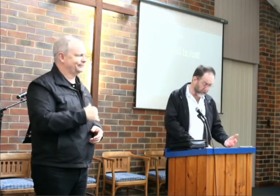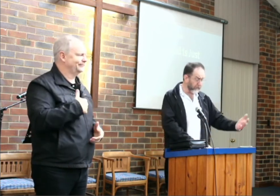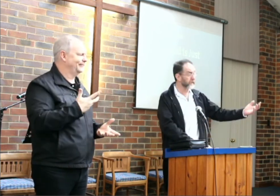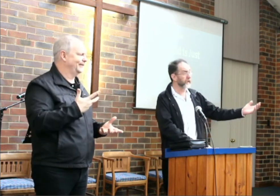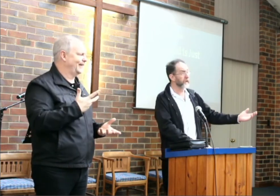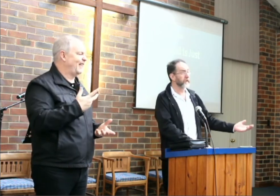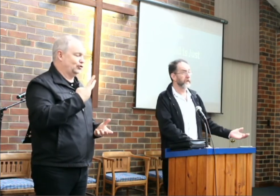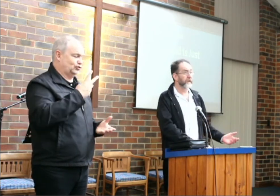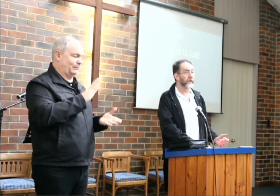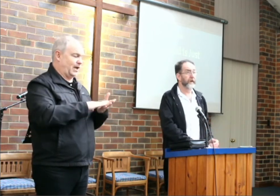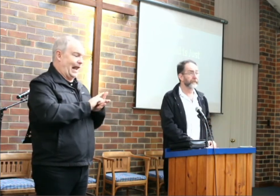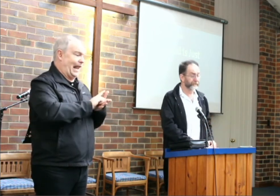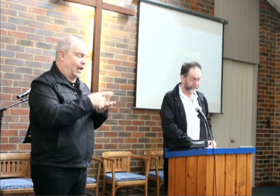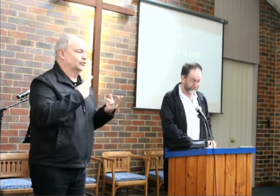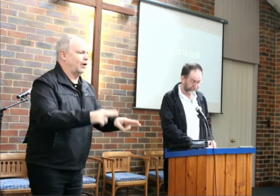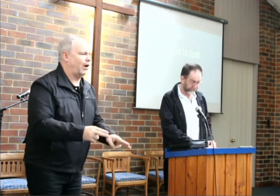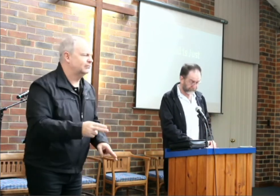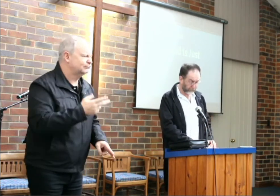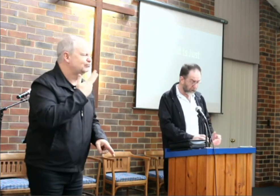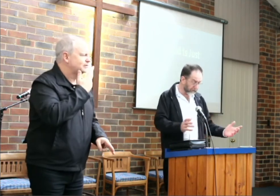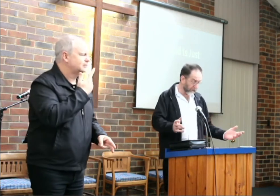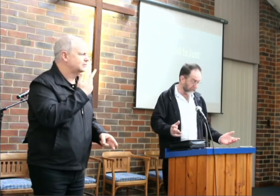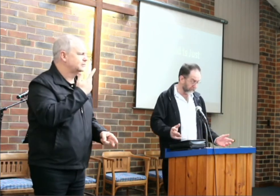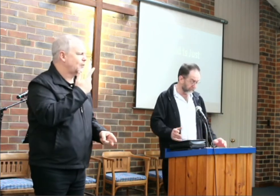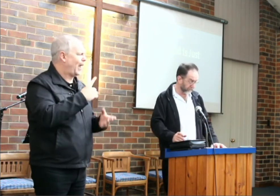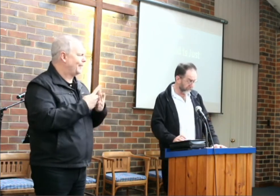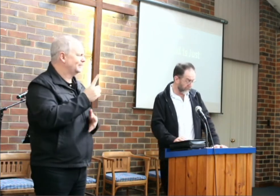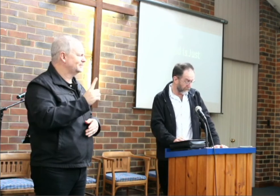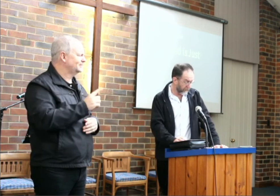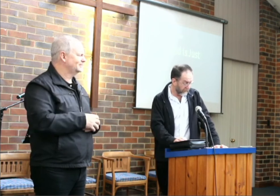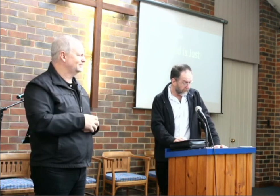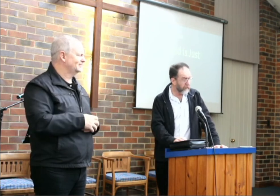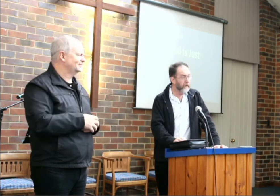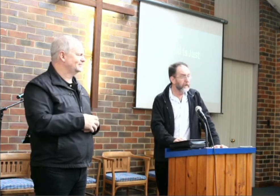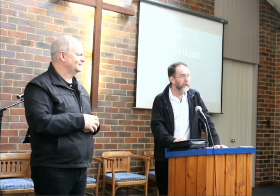And then 2 minutes later, you die. Where would you go?